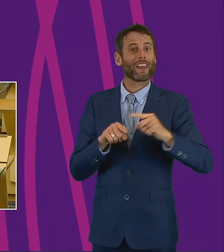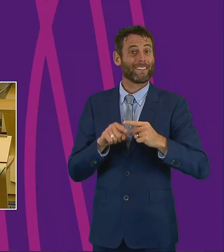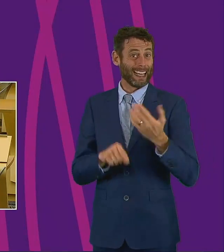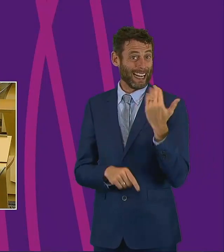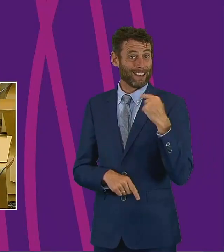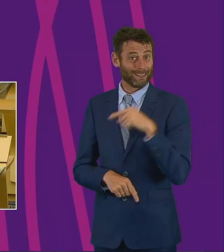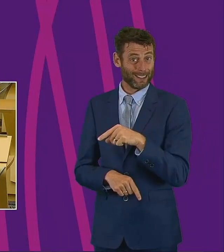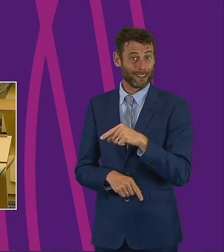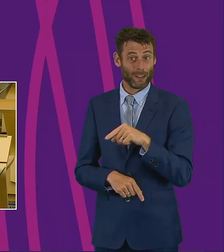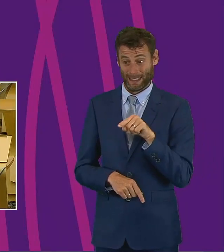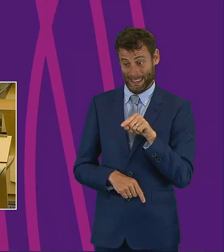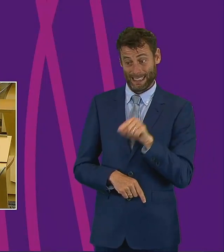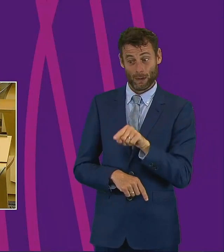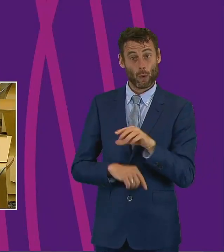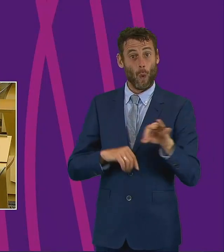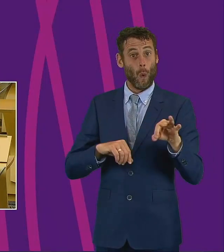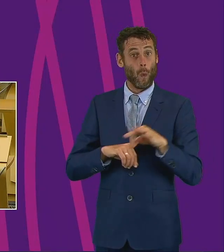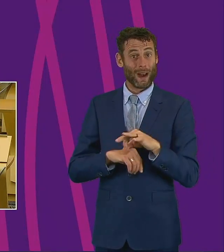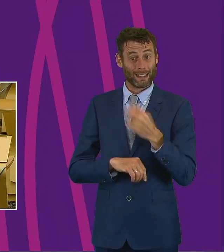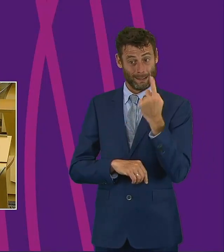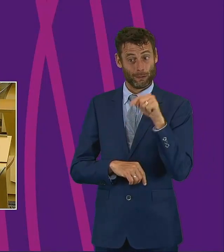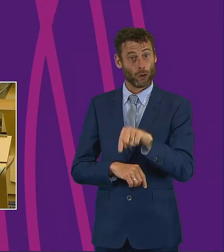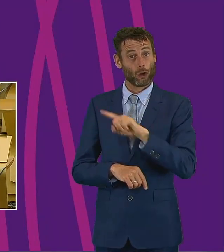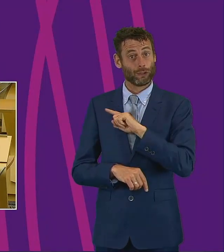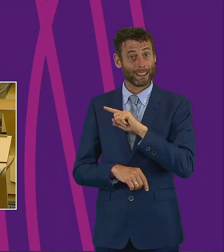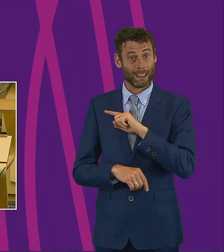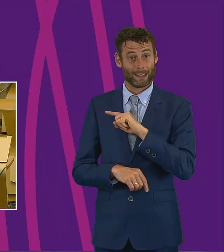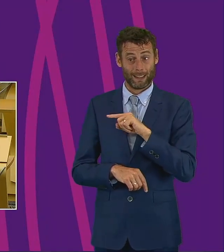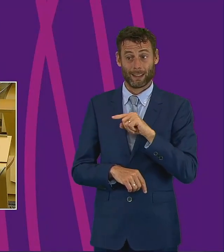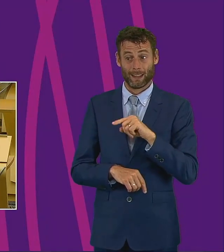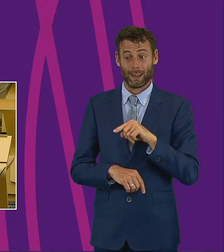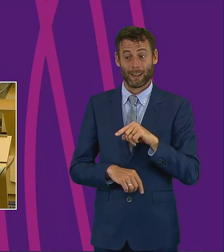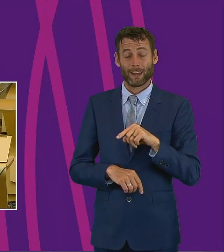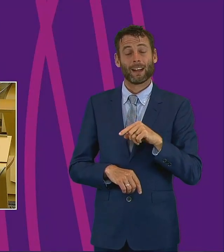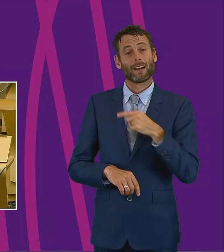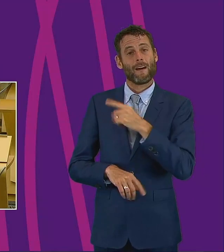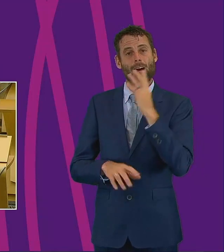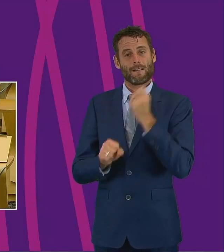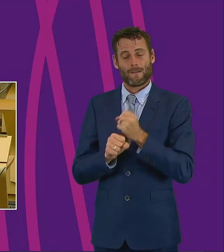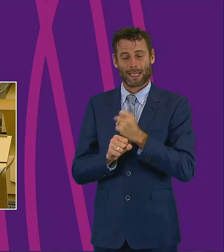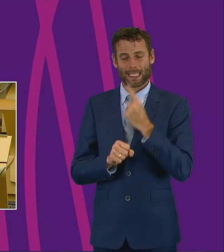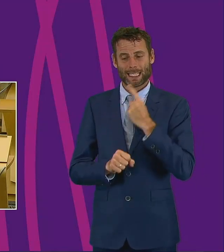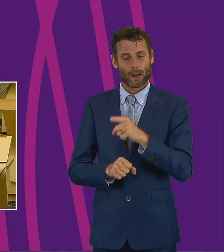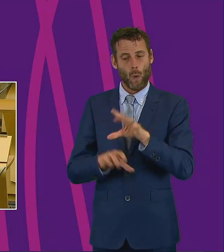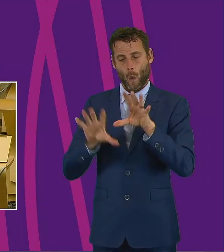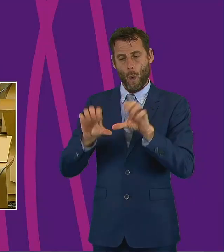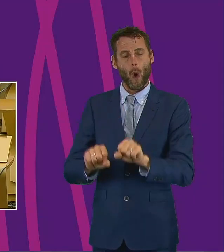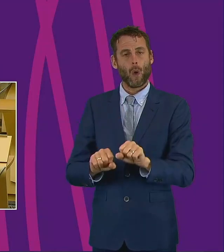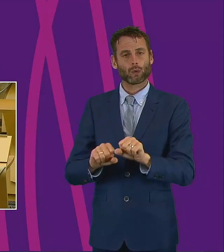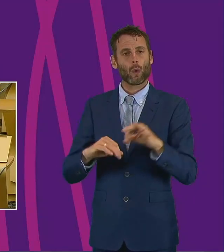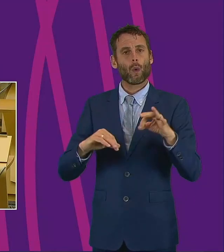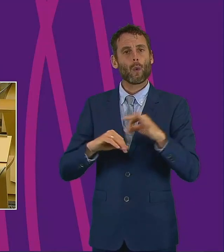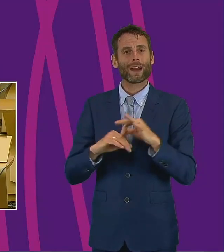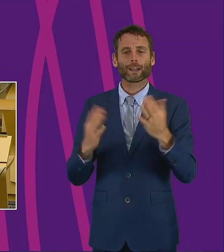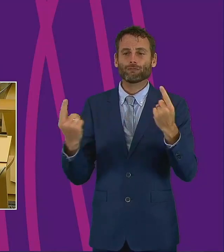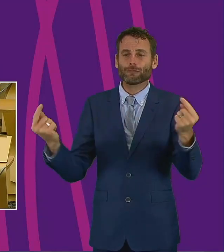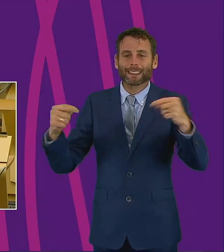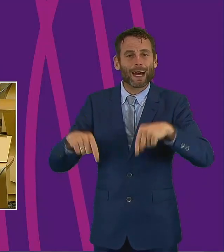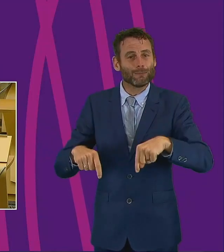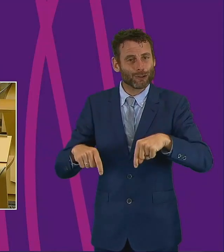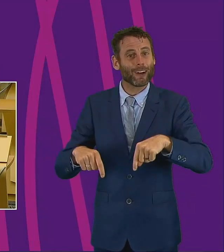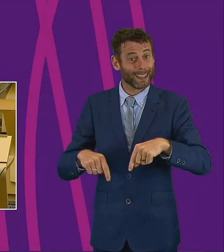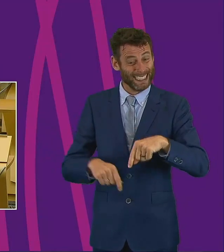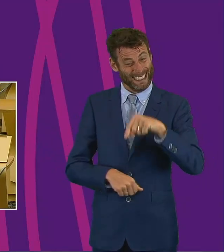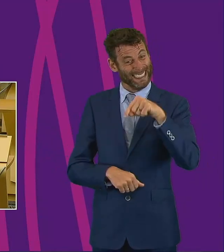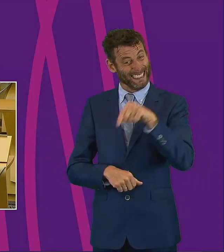ago, wedding receptions was one of the things that the UK government put on hold for a couple of weeks, which I think reflects the fact that we know that is a